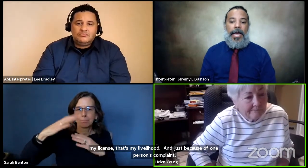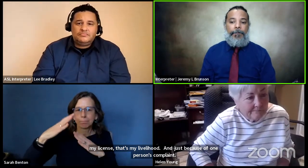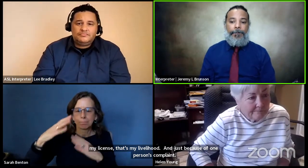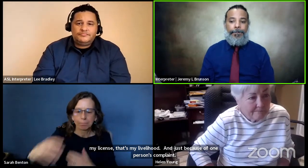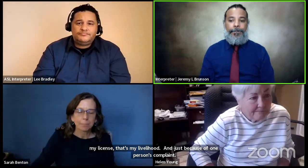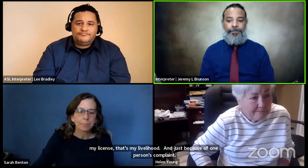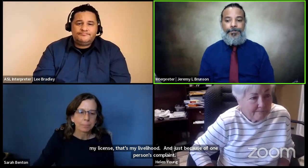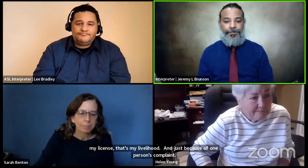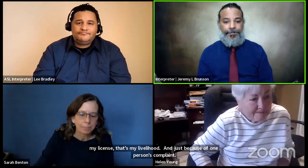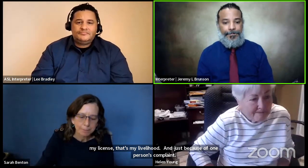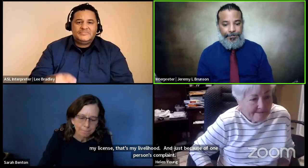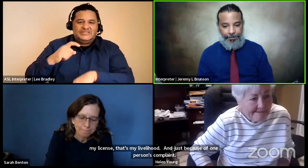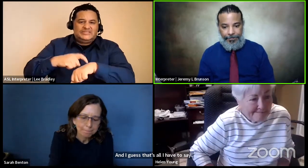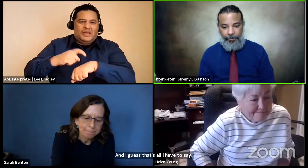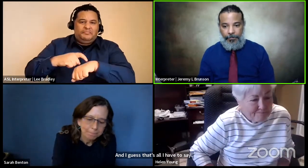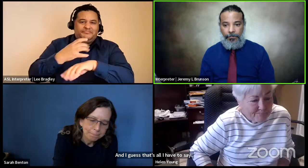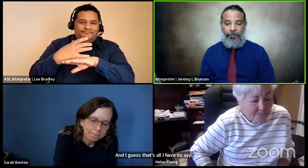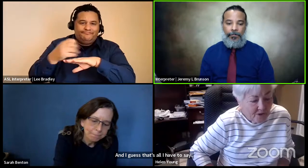Time.